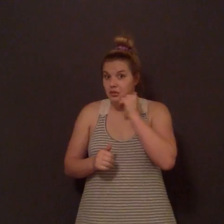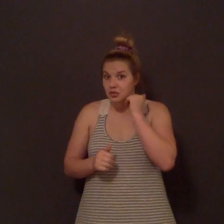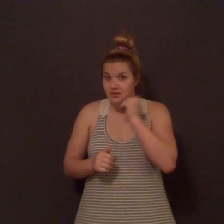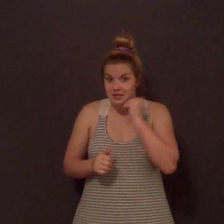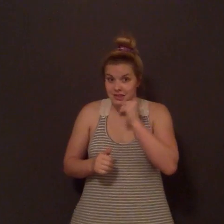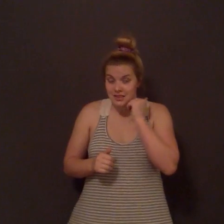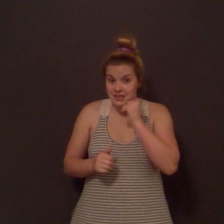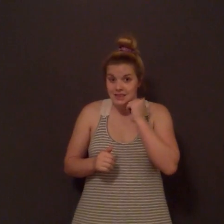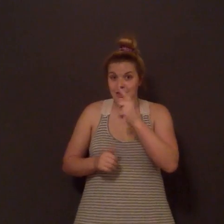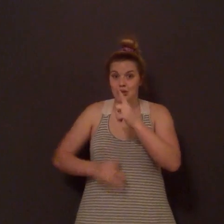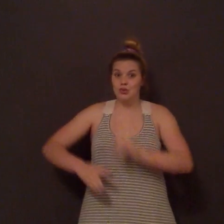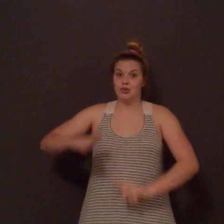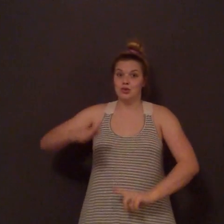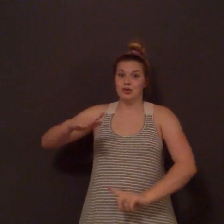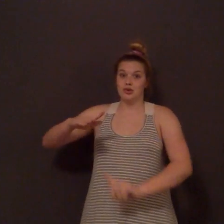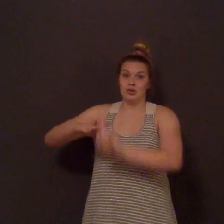I know you're only pretending to listen to me.